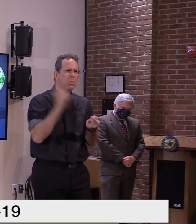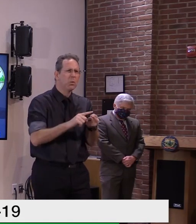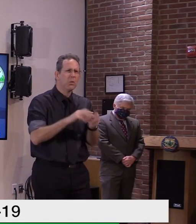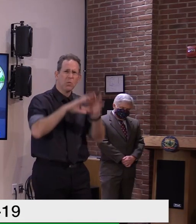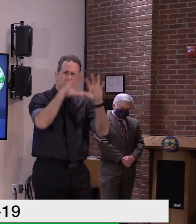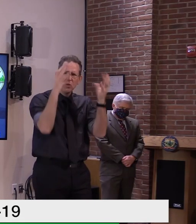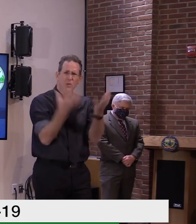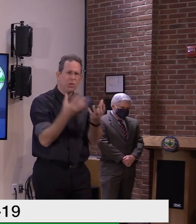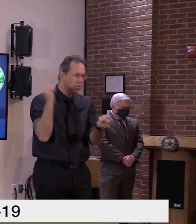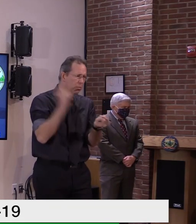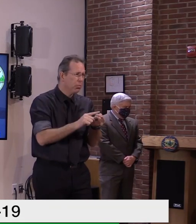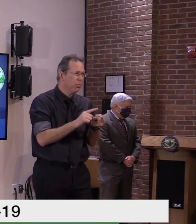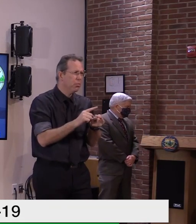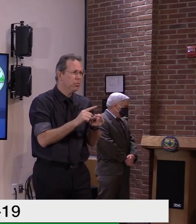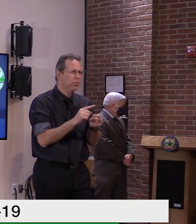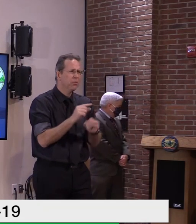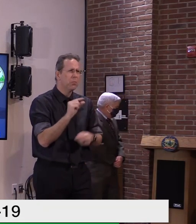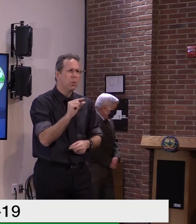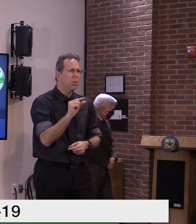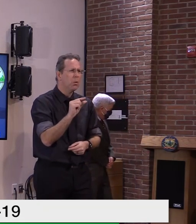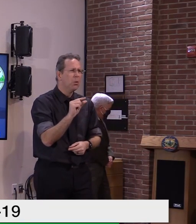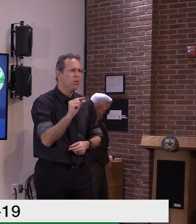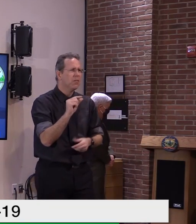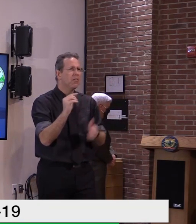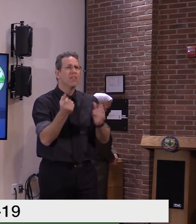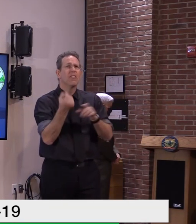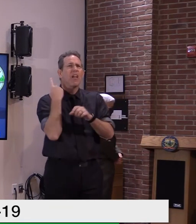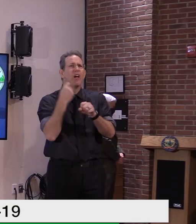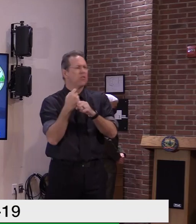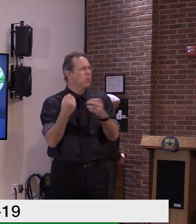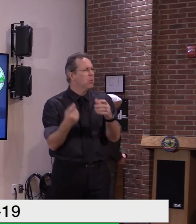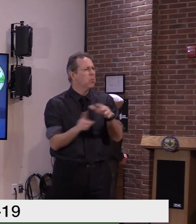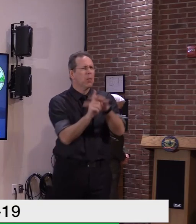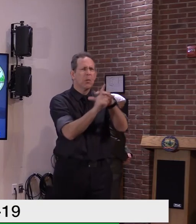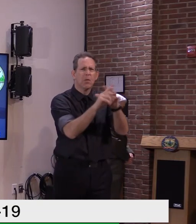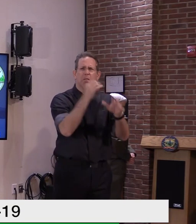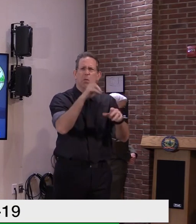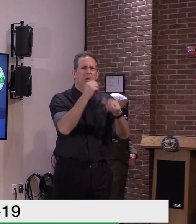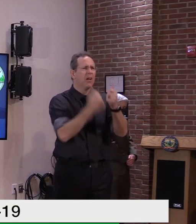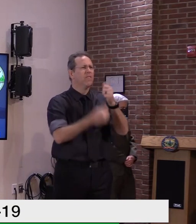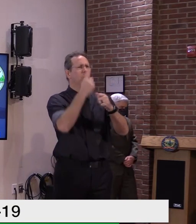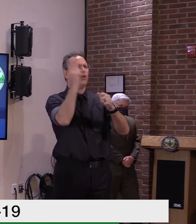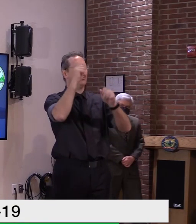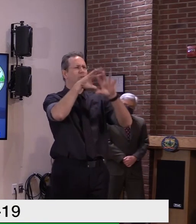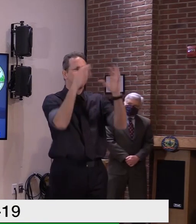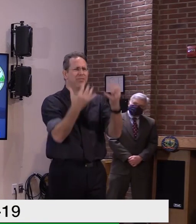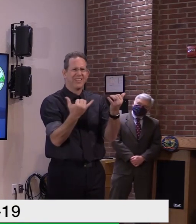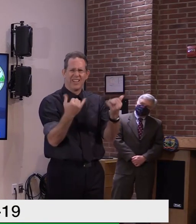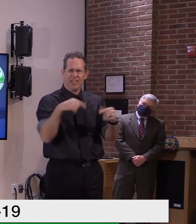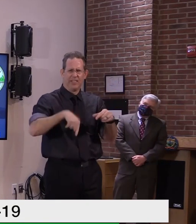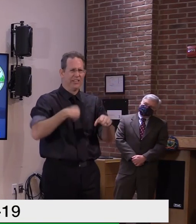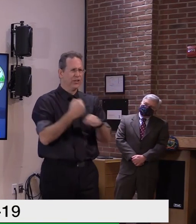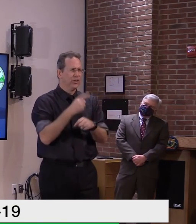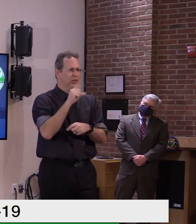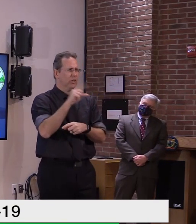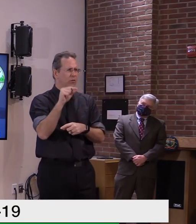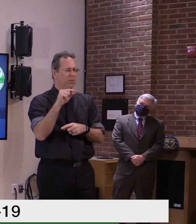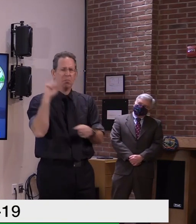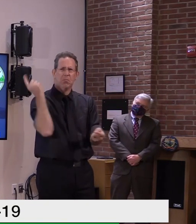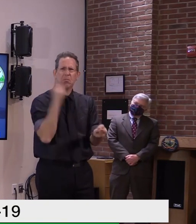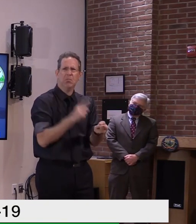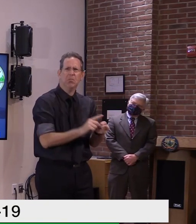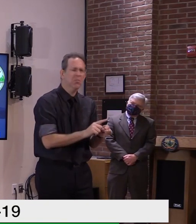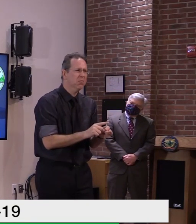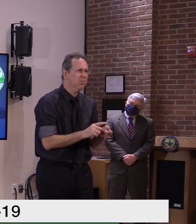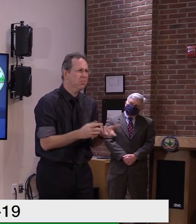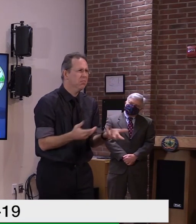year. I mean, do we know what happened to the flu or why it's not showing